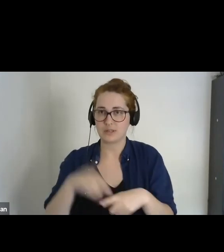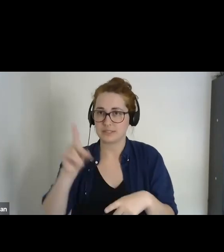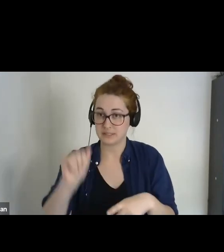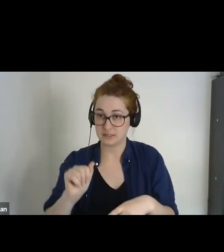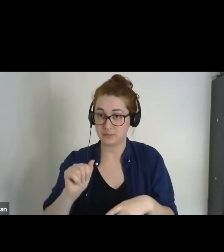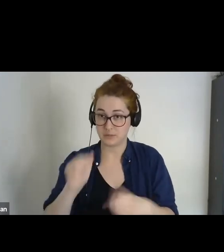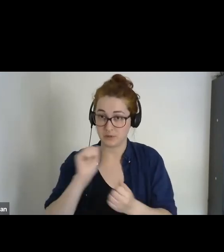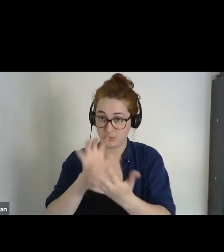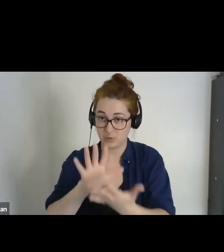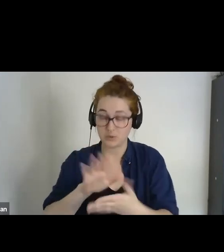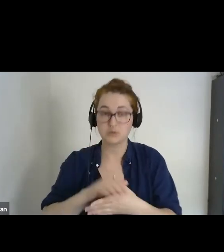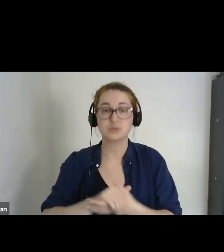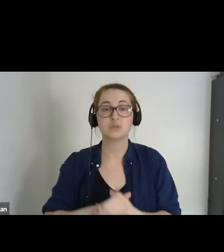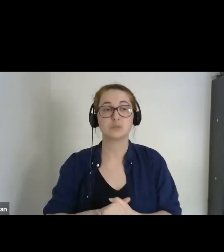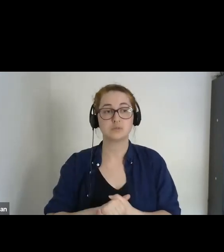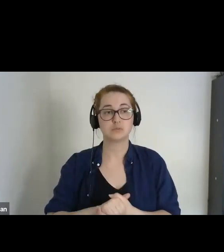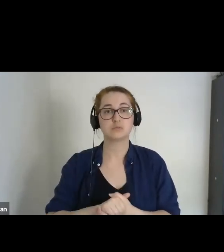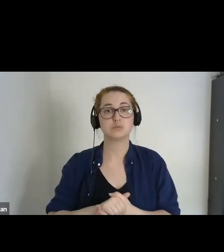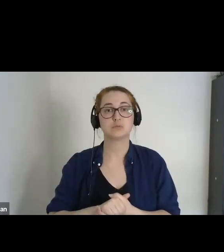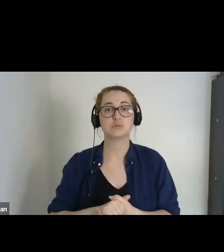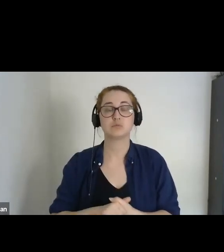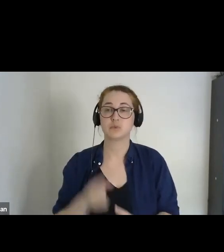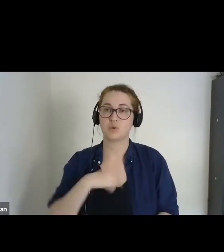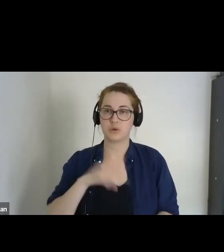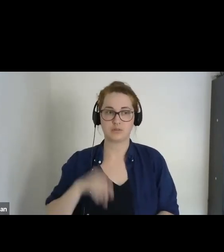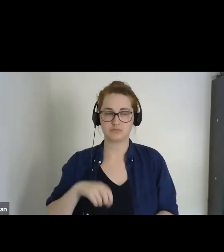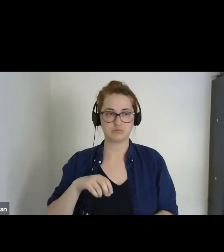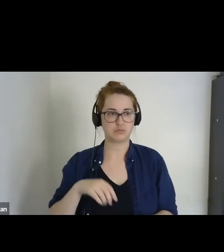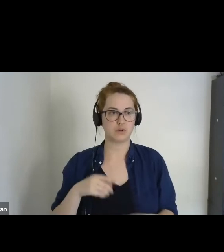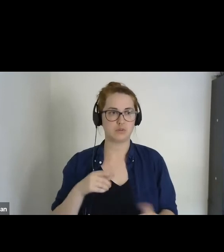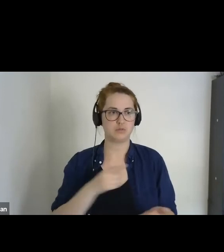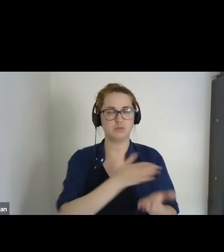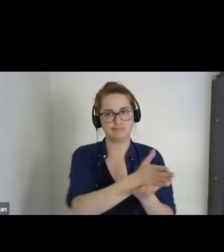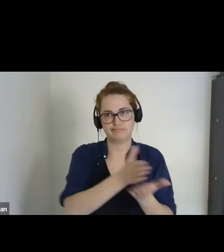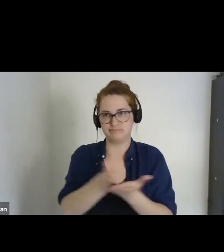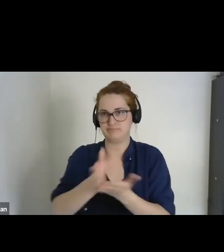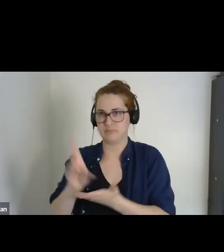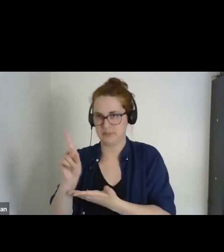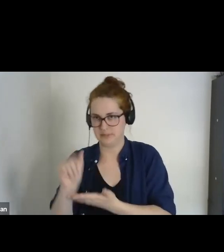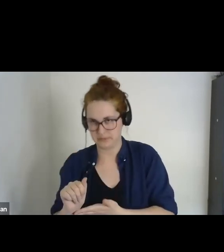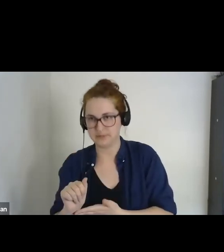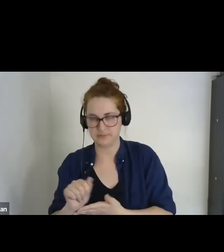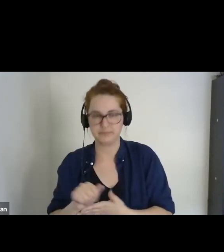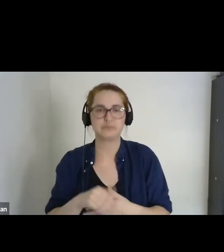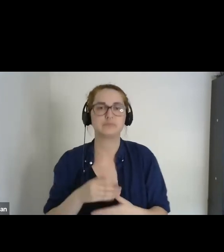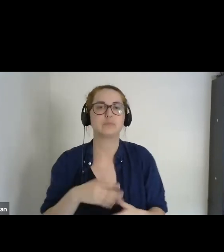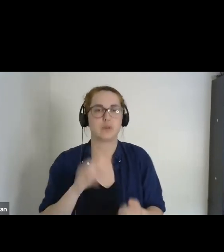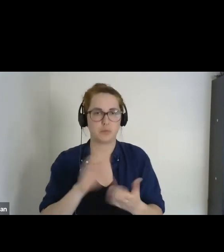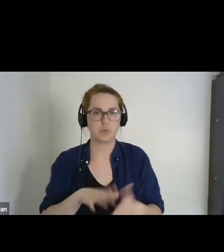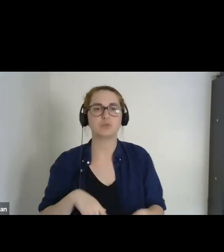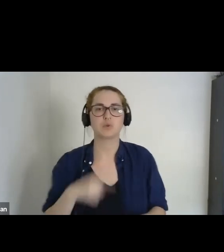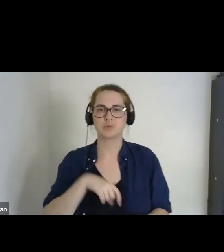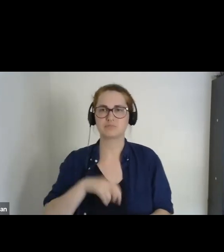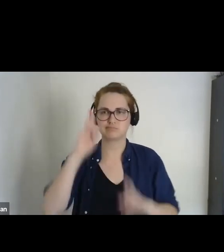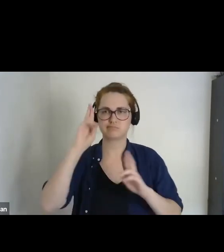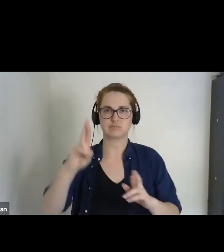number of things, including that we respect the diversity that's inherent within disability communities, And